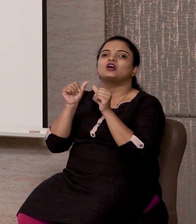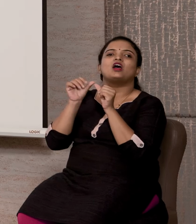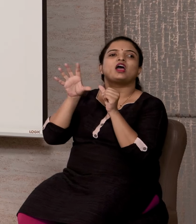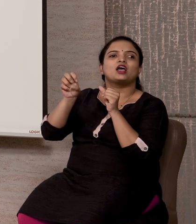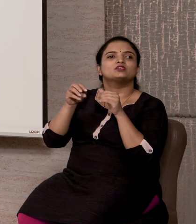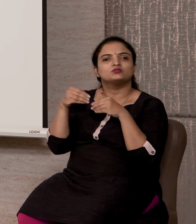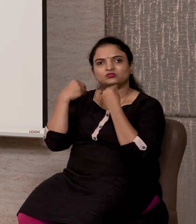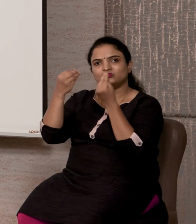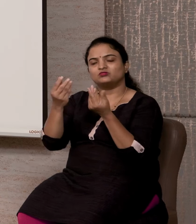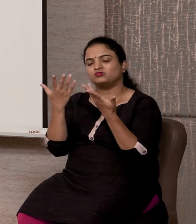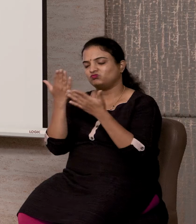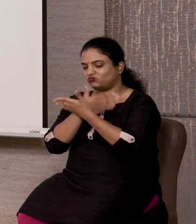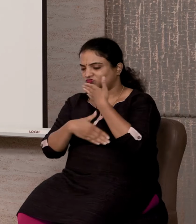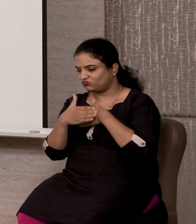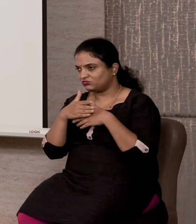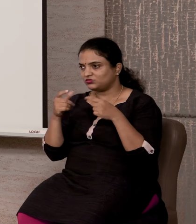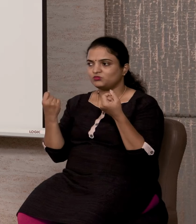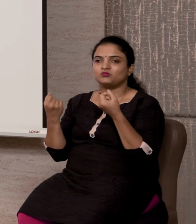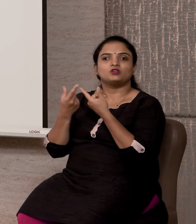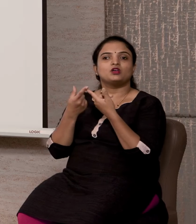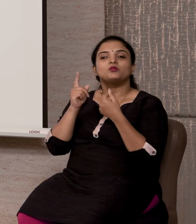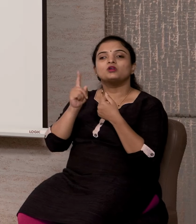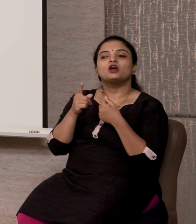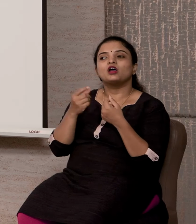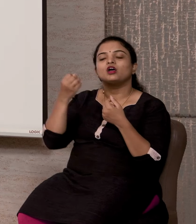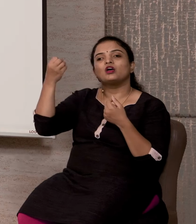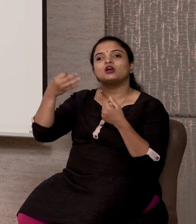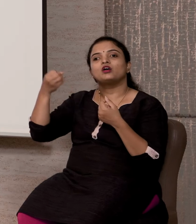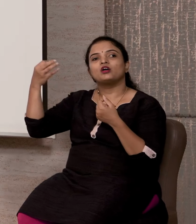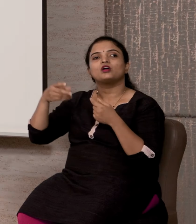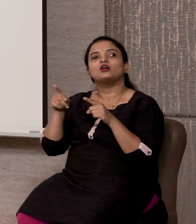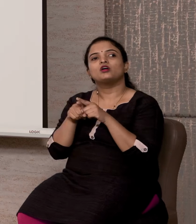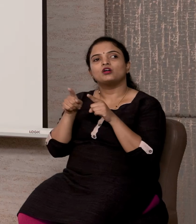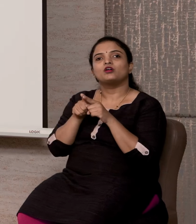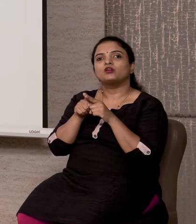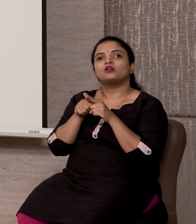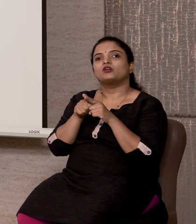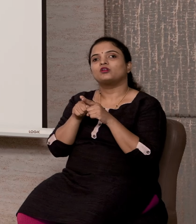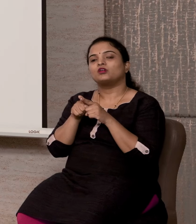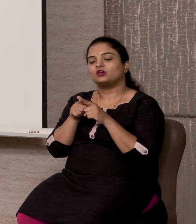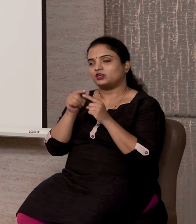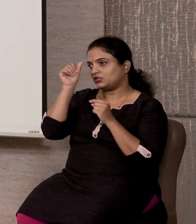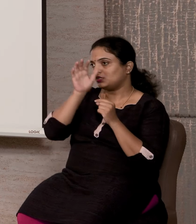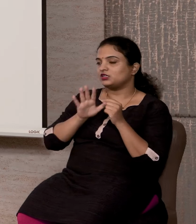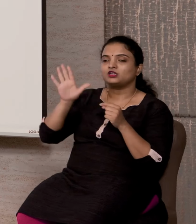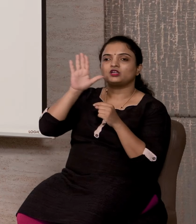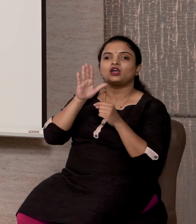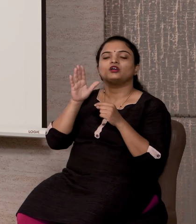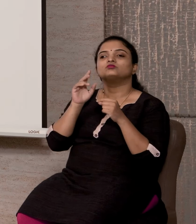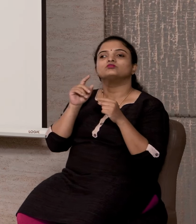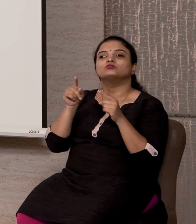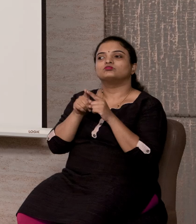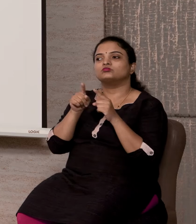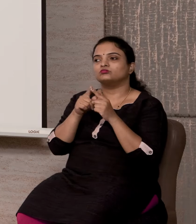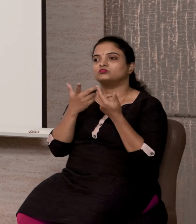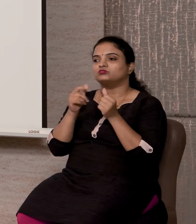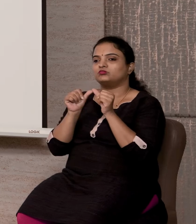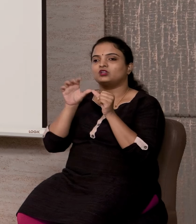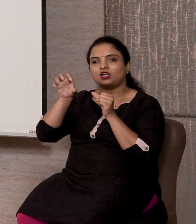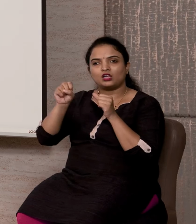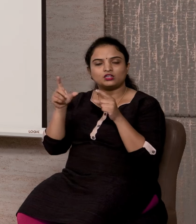or people with disabilities. But of course, the numbers were higher for a lot of other India-specific issues like access to